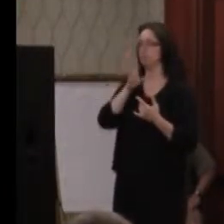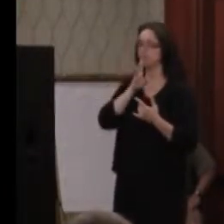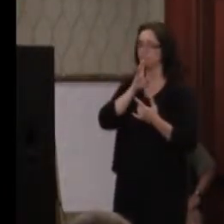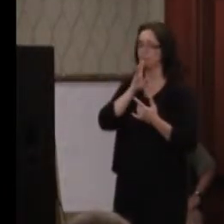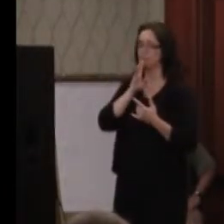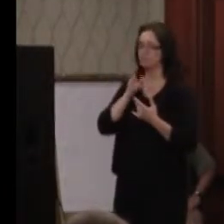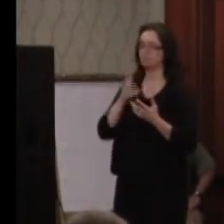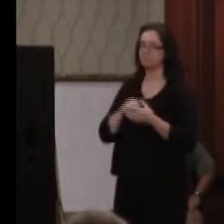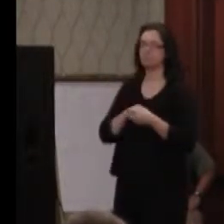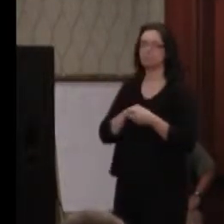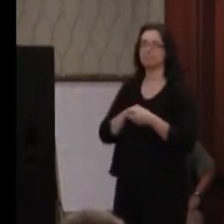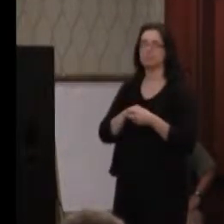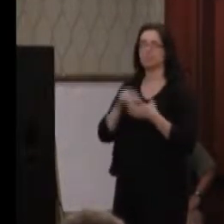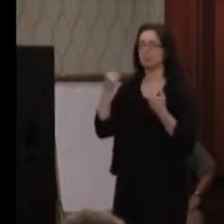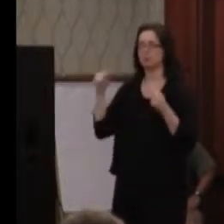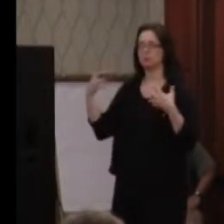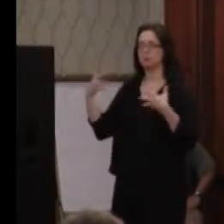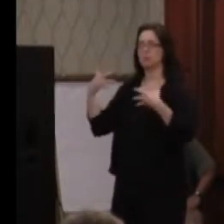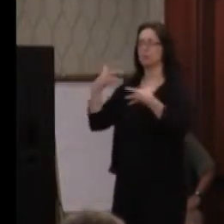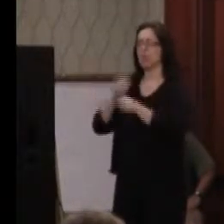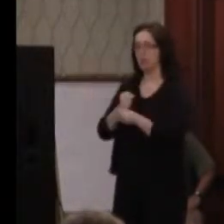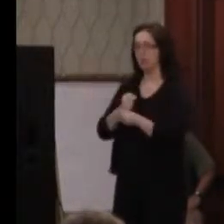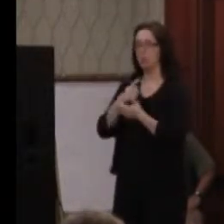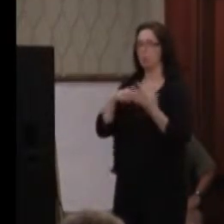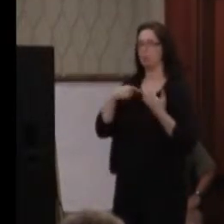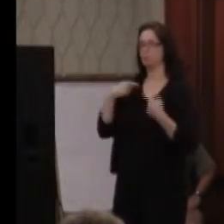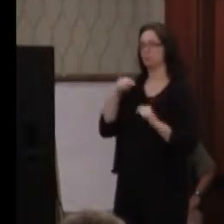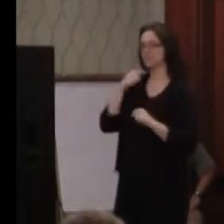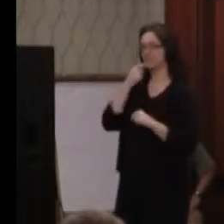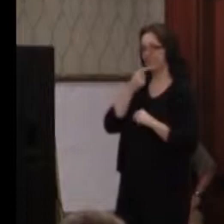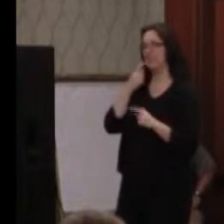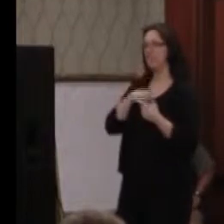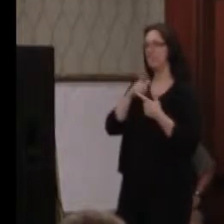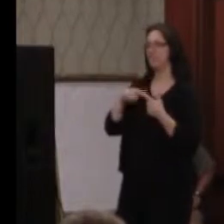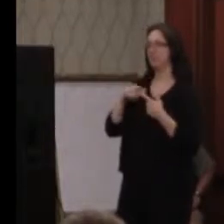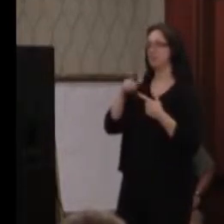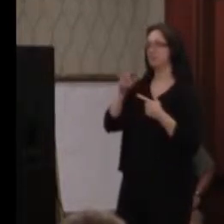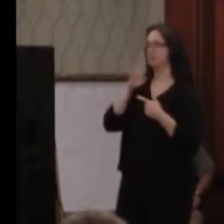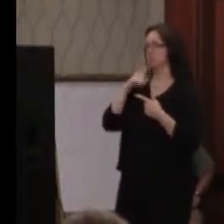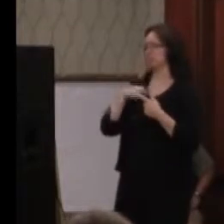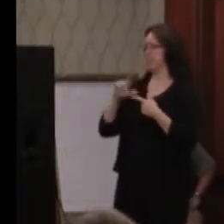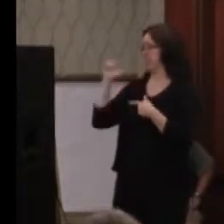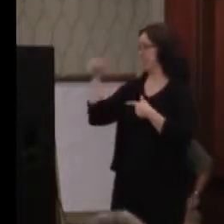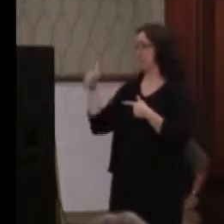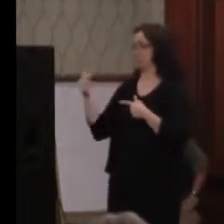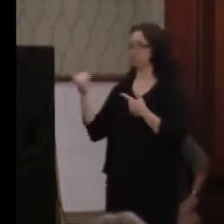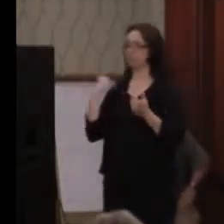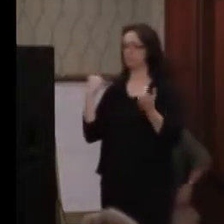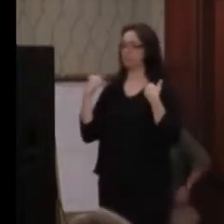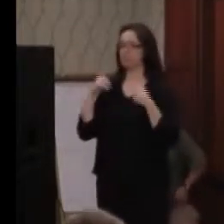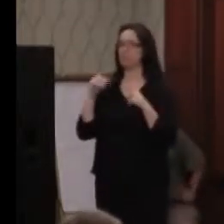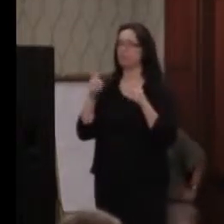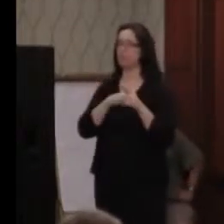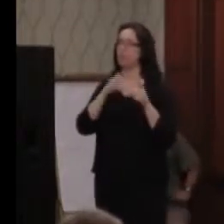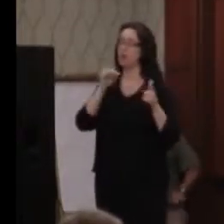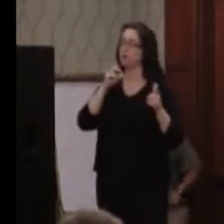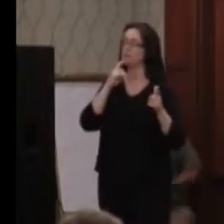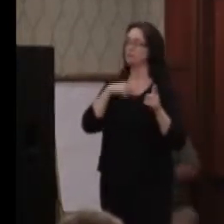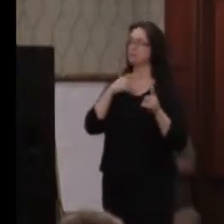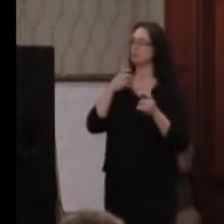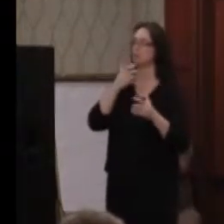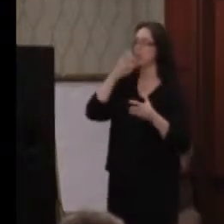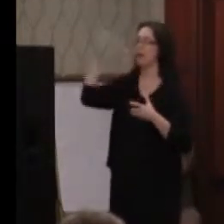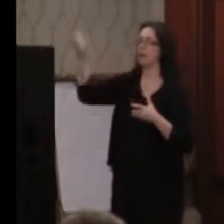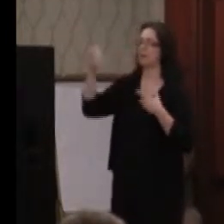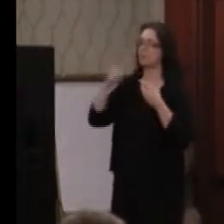I wanna see if I can condense what I was gonna say and then you know talk to us later. The first was that Connie asked us to do some shout outs